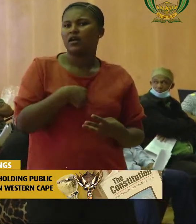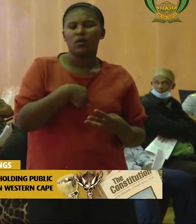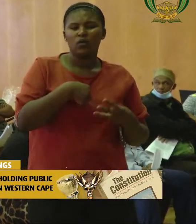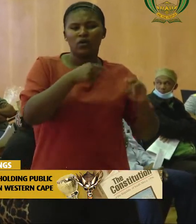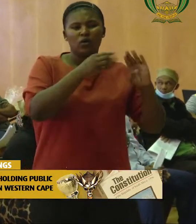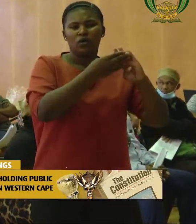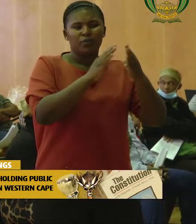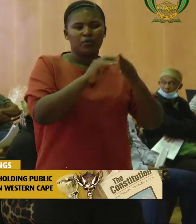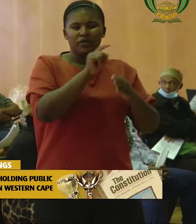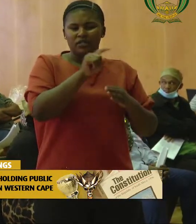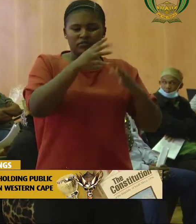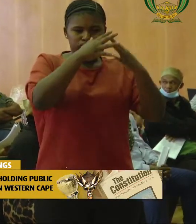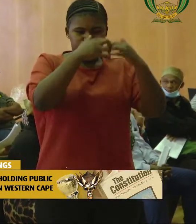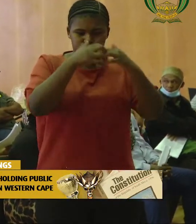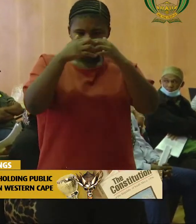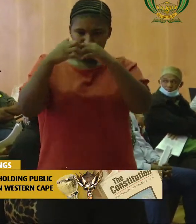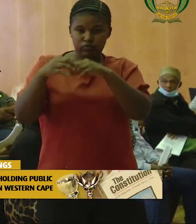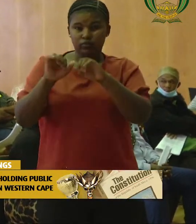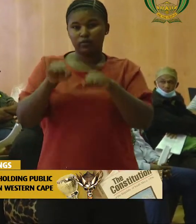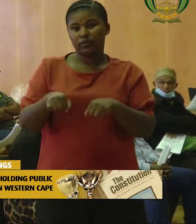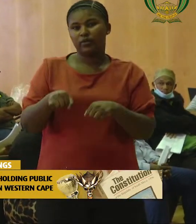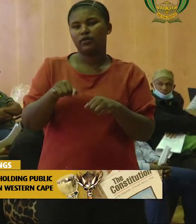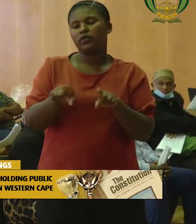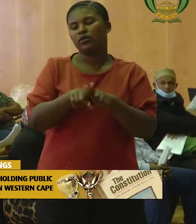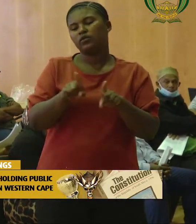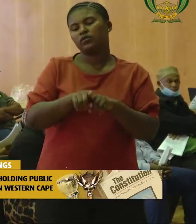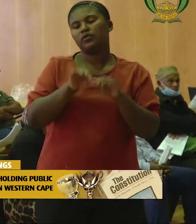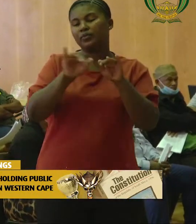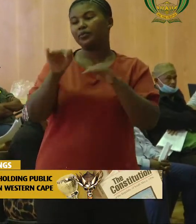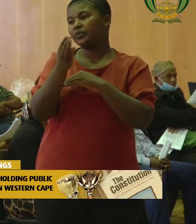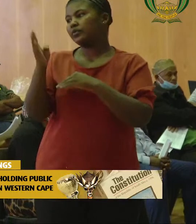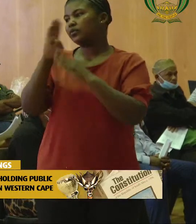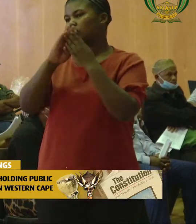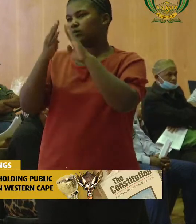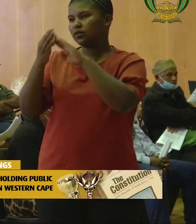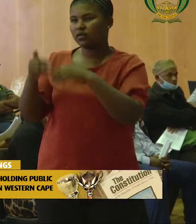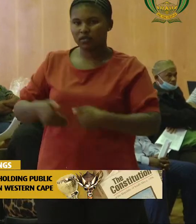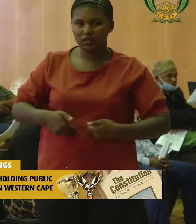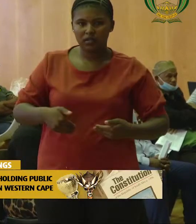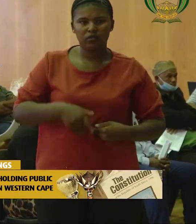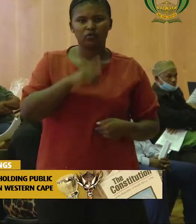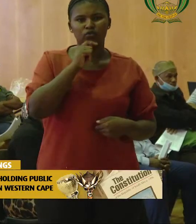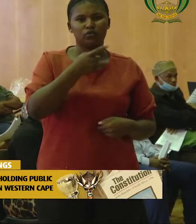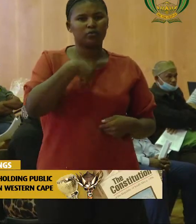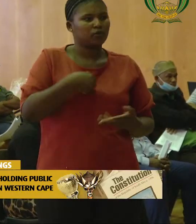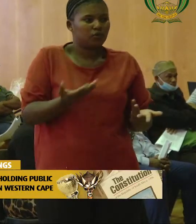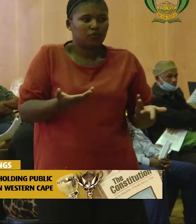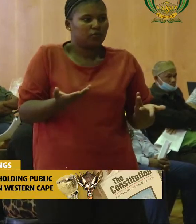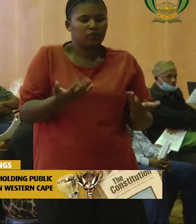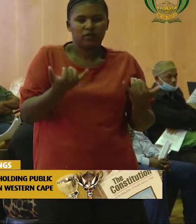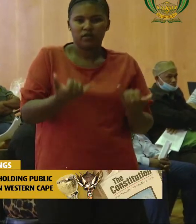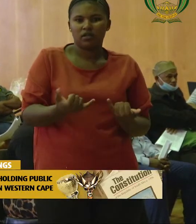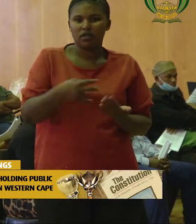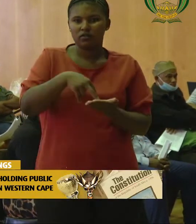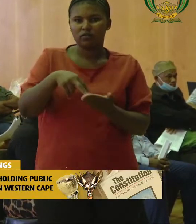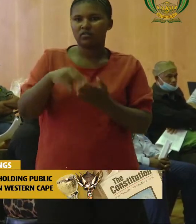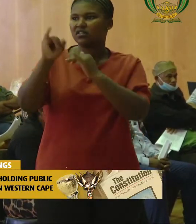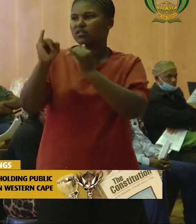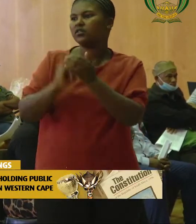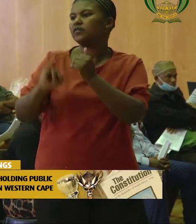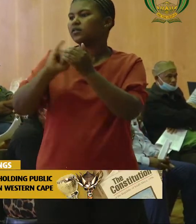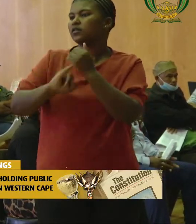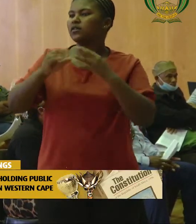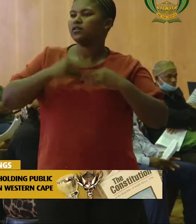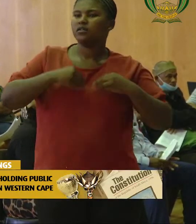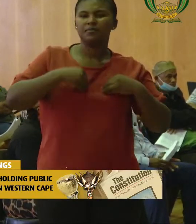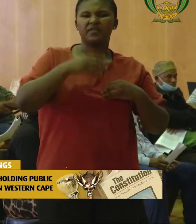being destroyed, and our people are going hungry. Yet we are, in the meantime, looking to get in candidates who